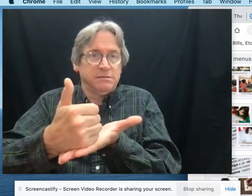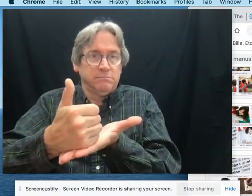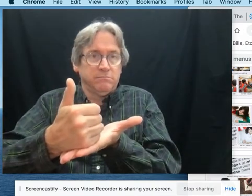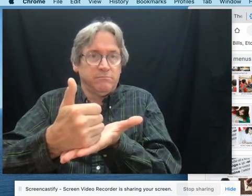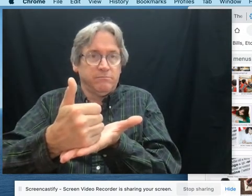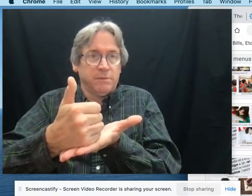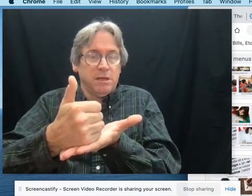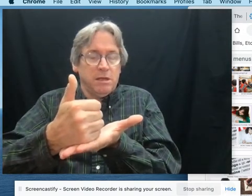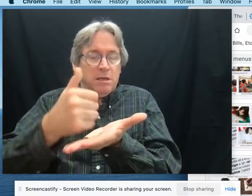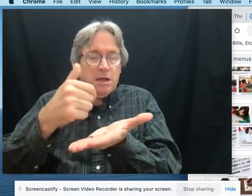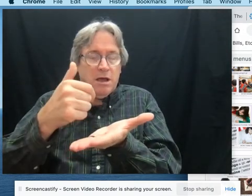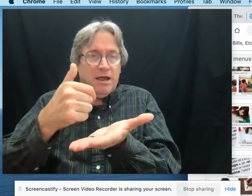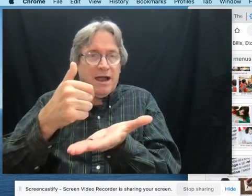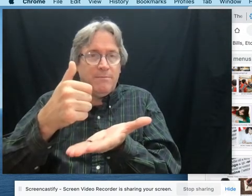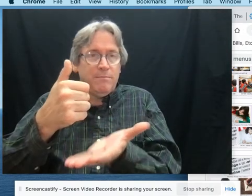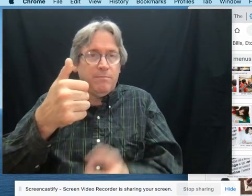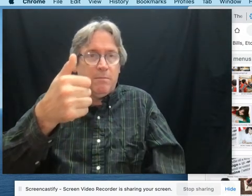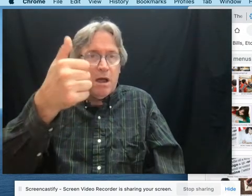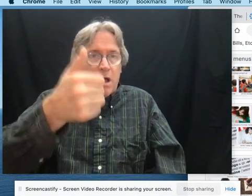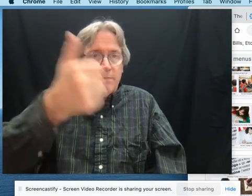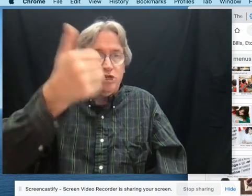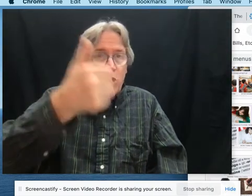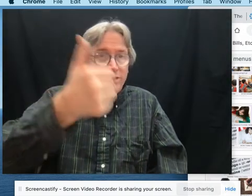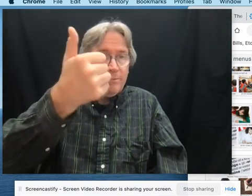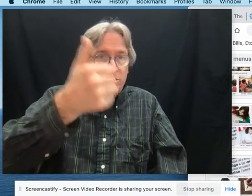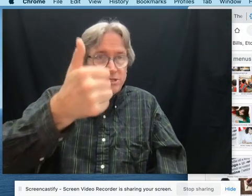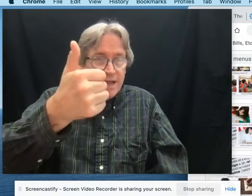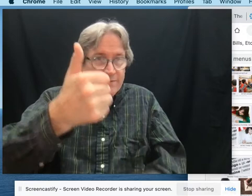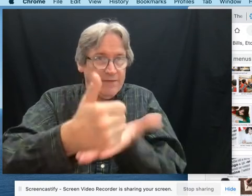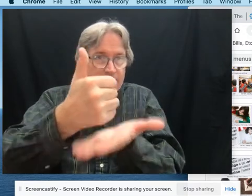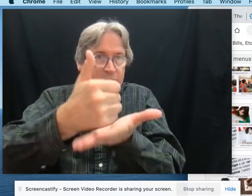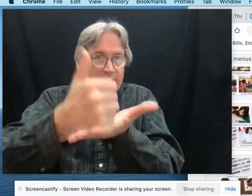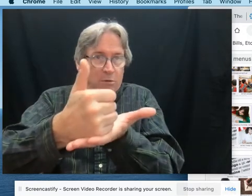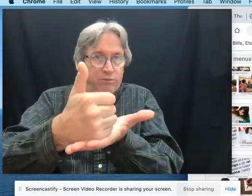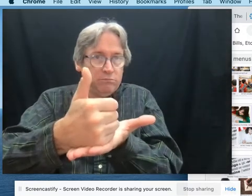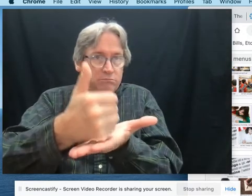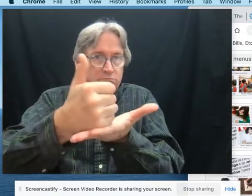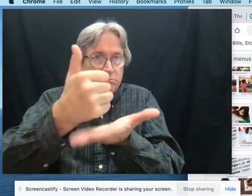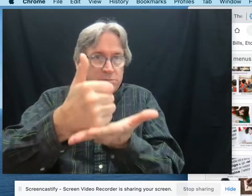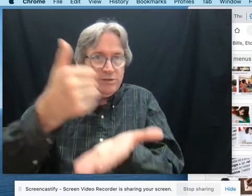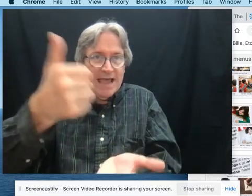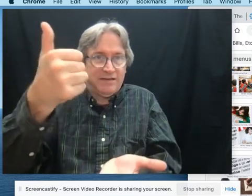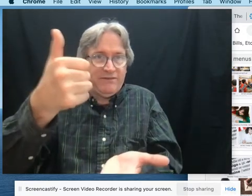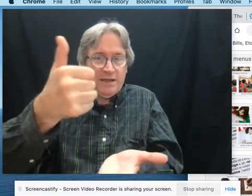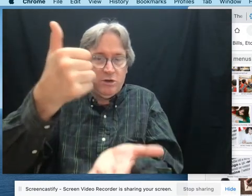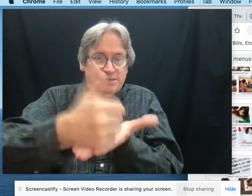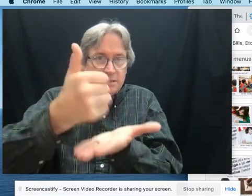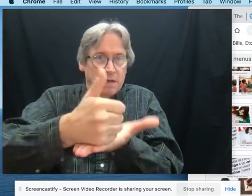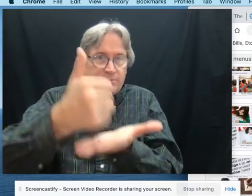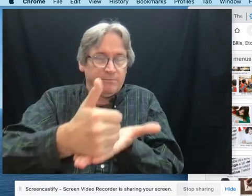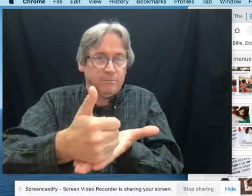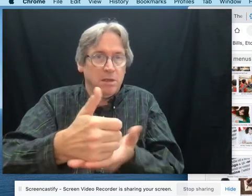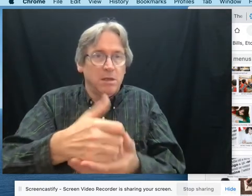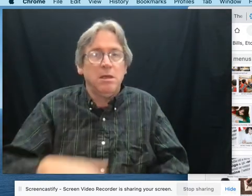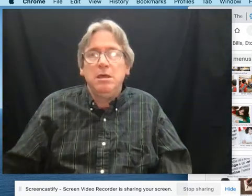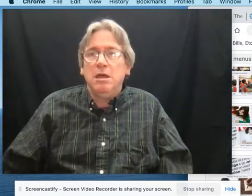this i'm i'm showing the person that i'm going to help so the active hand goes on